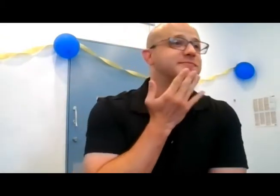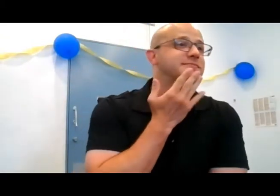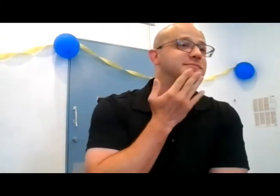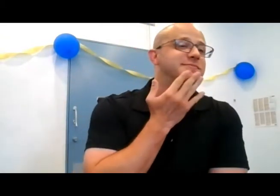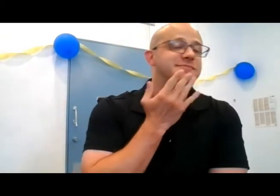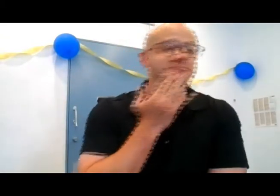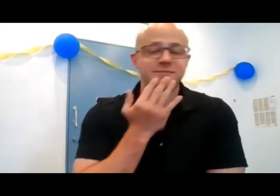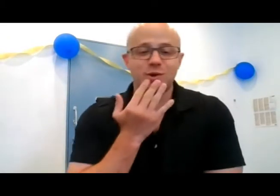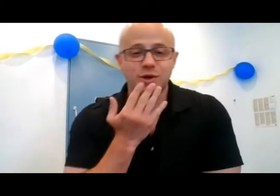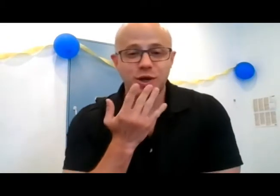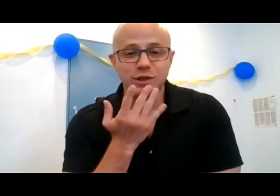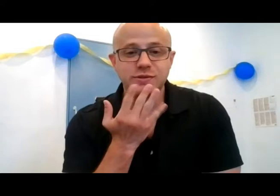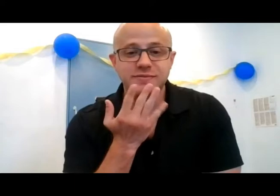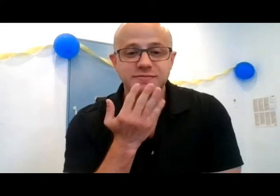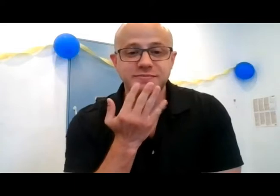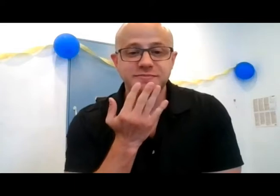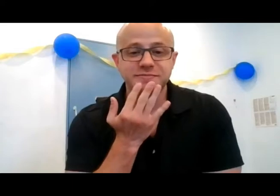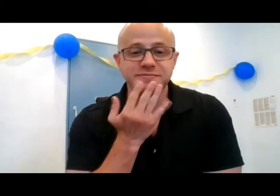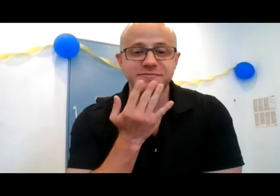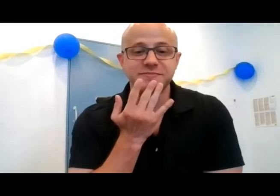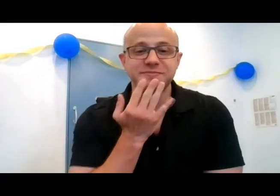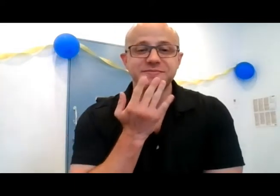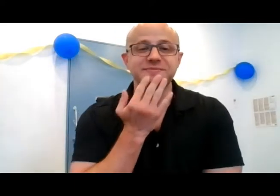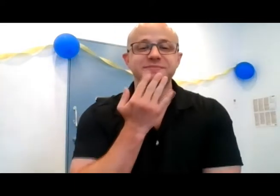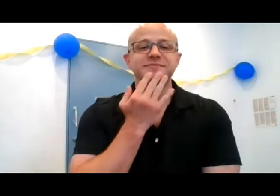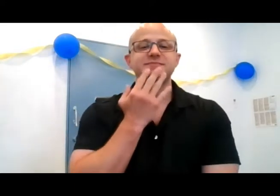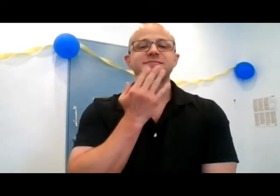But right now we are going to work with colors.